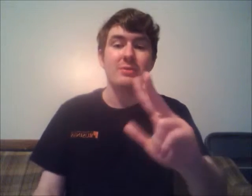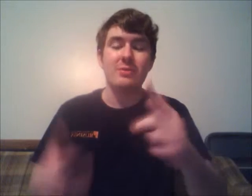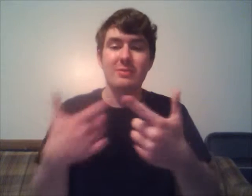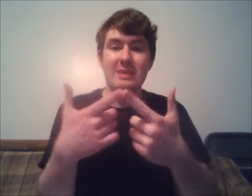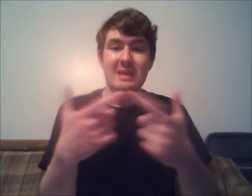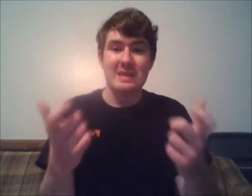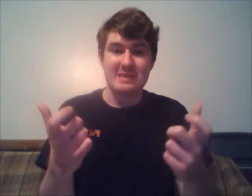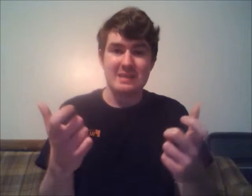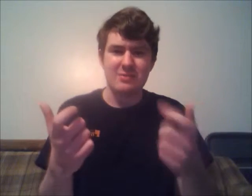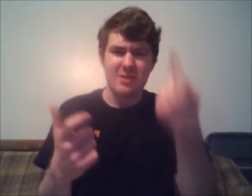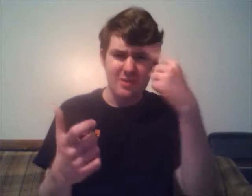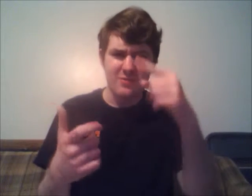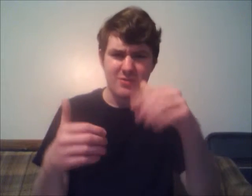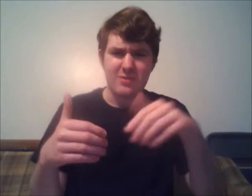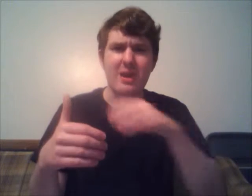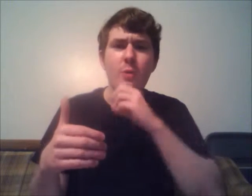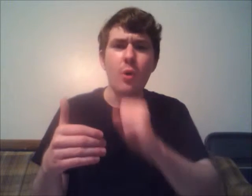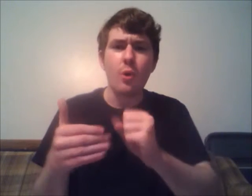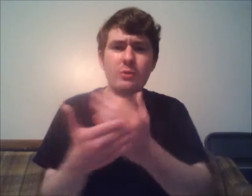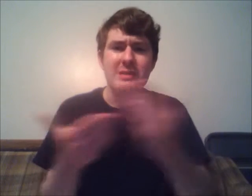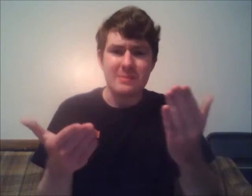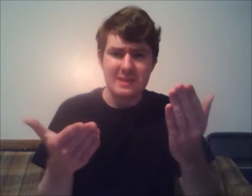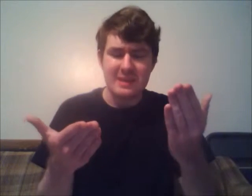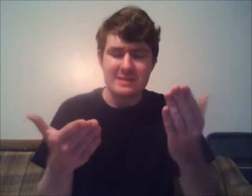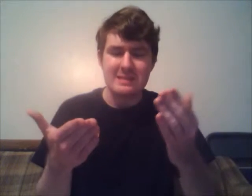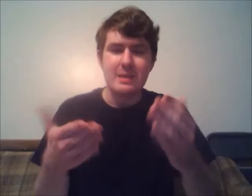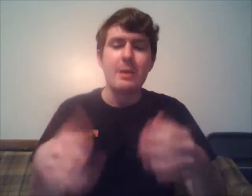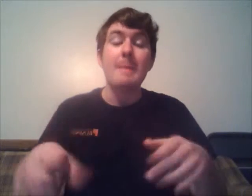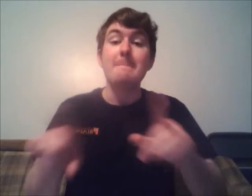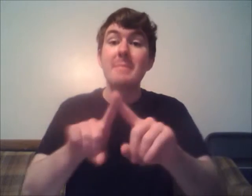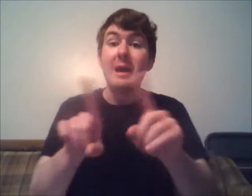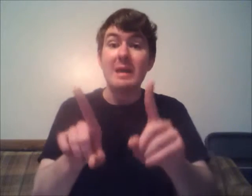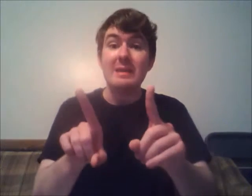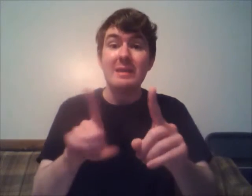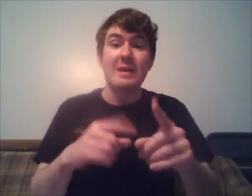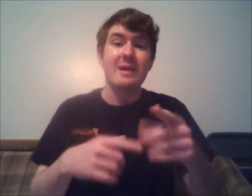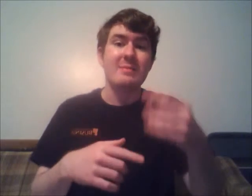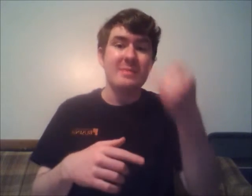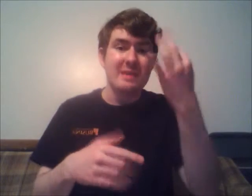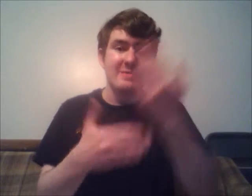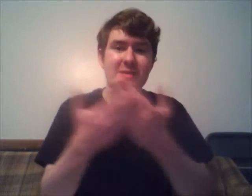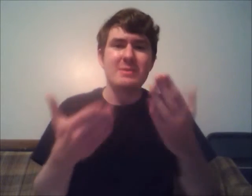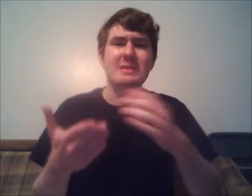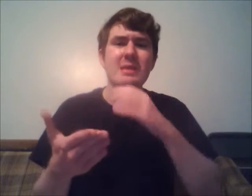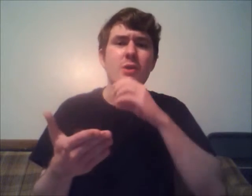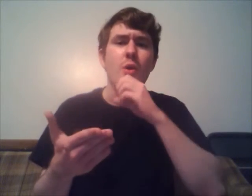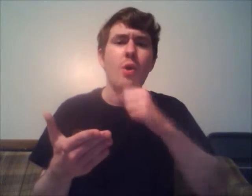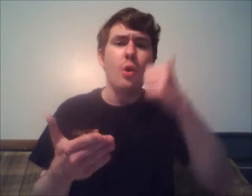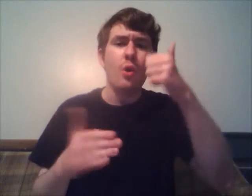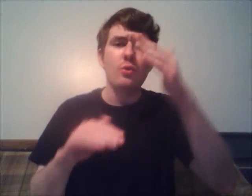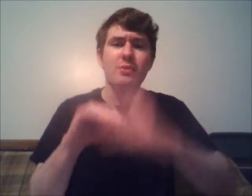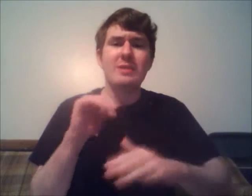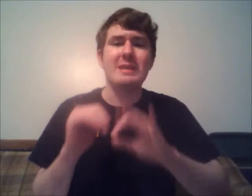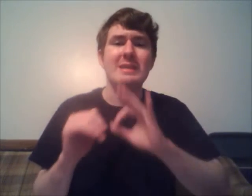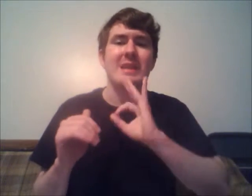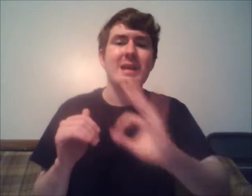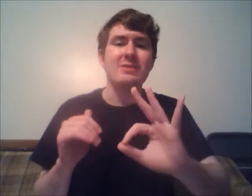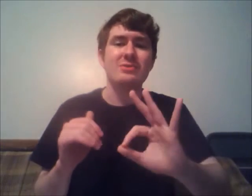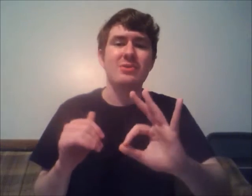old, etc. for how old something is. But if something's like older than 9 years old, you're